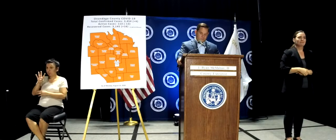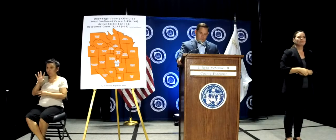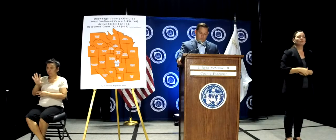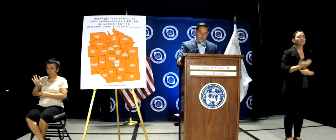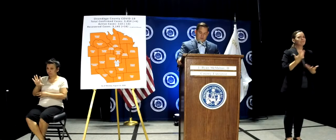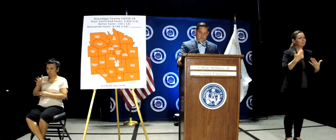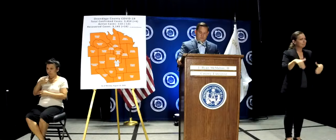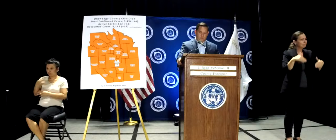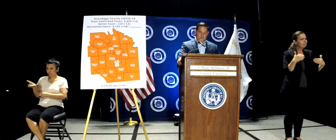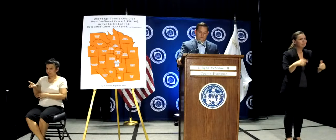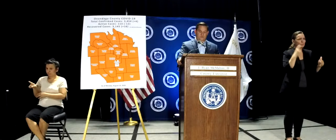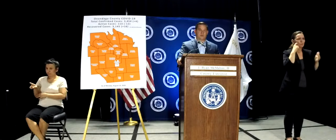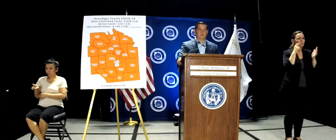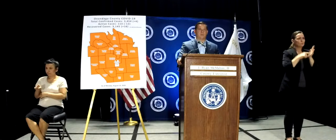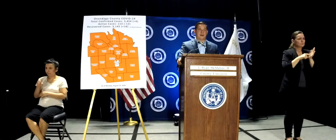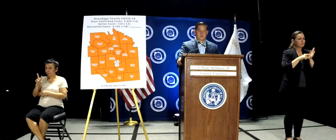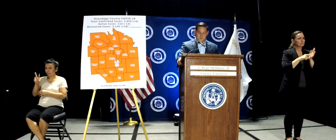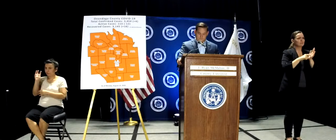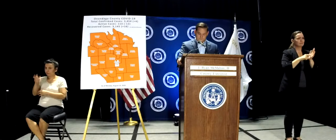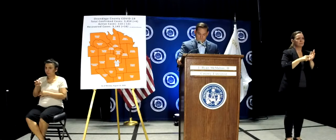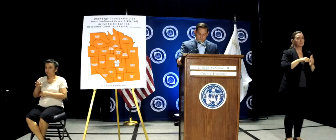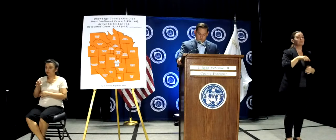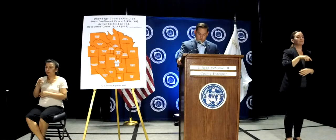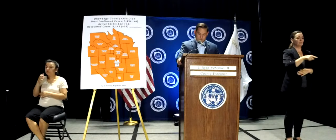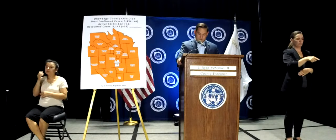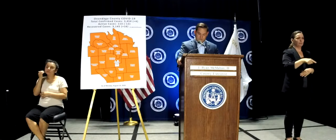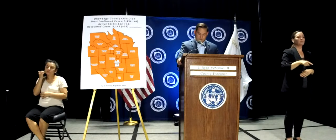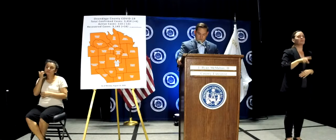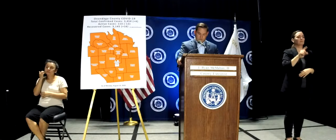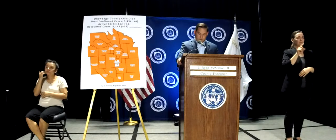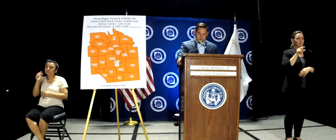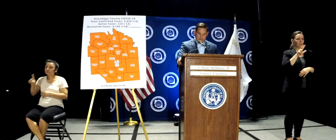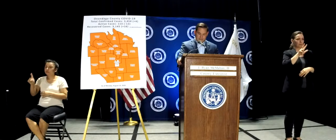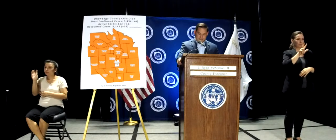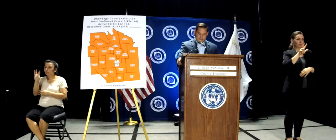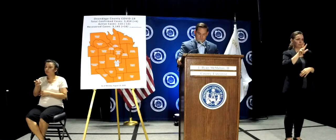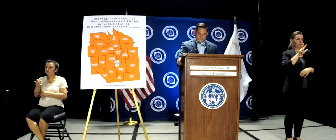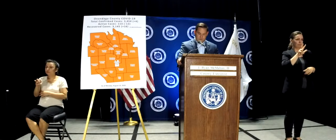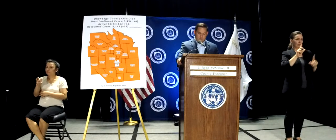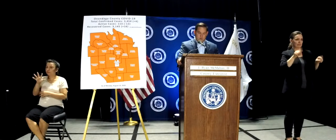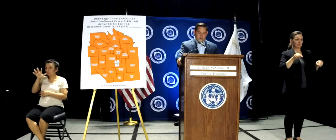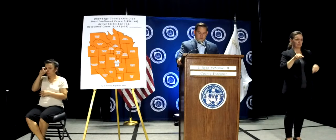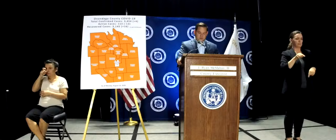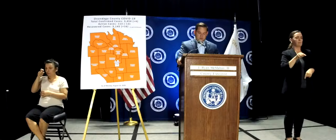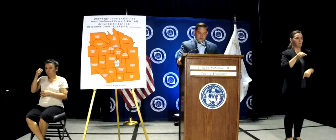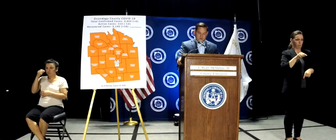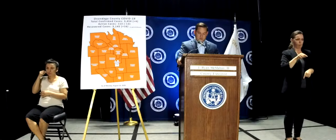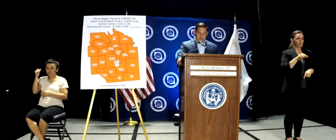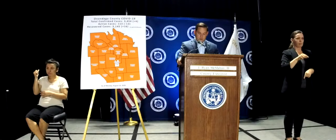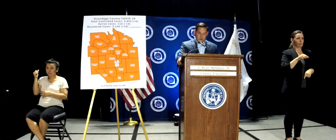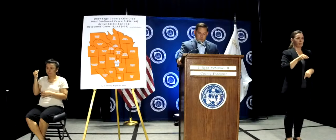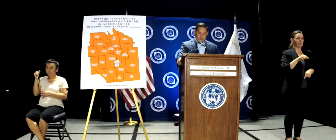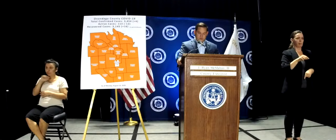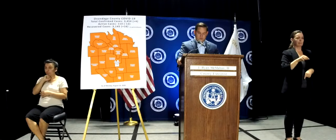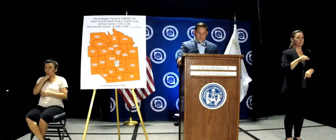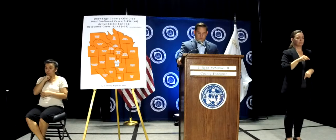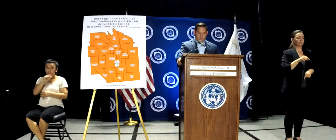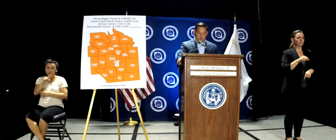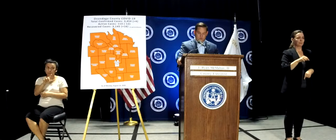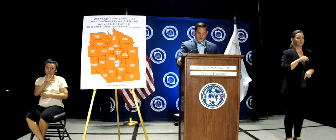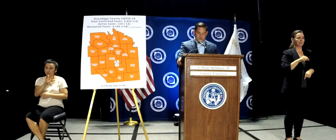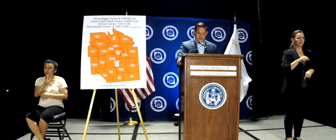female, 1,450 have been male, 273 have been under 19, 668 in their